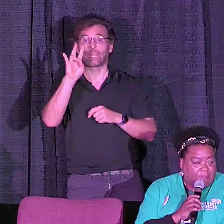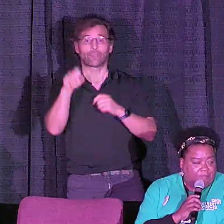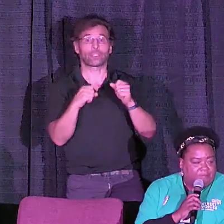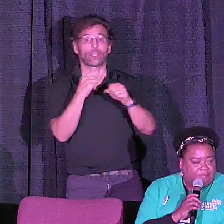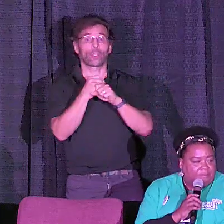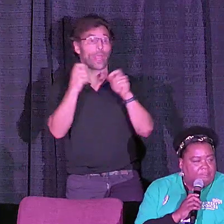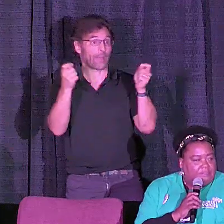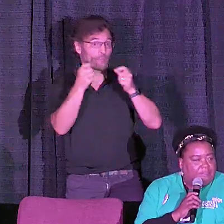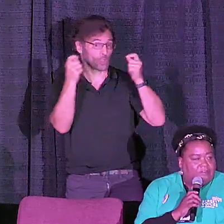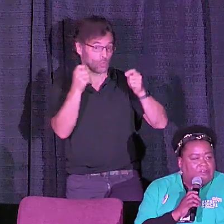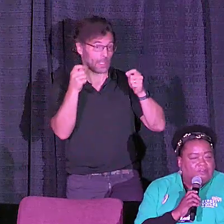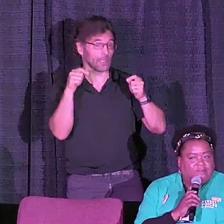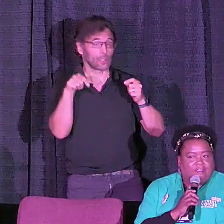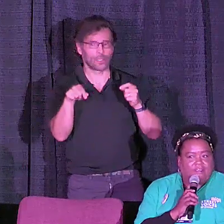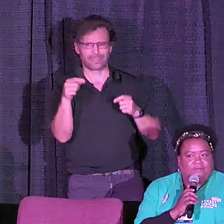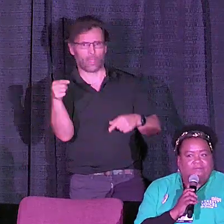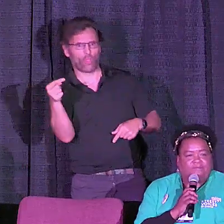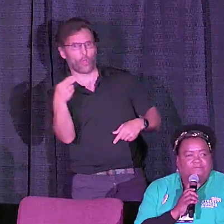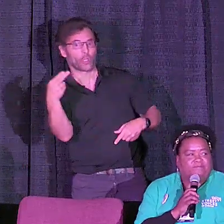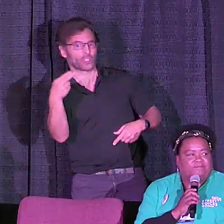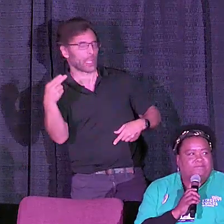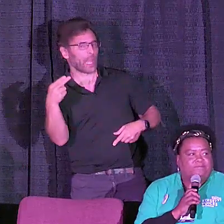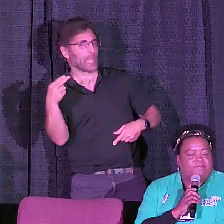anniversary on Thursday.